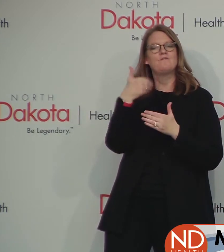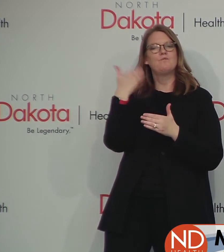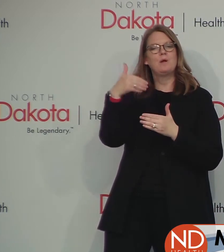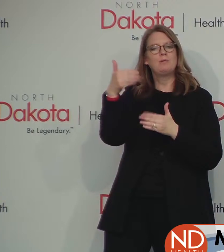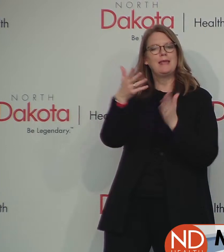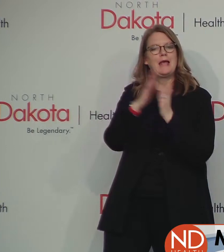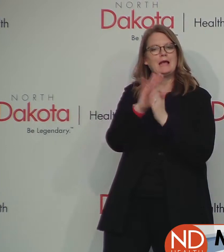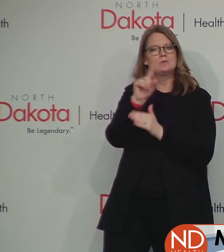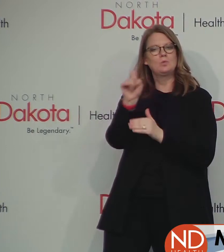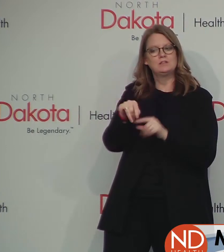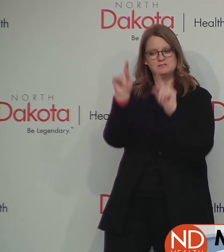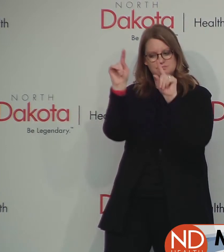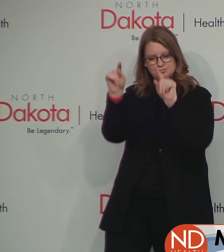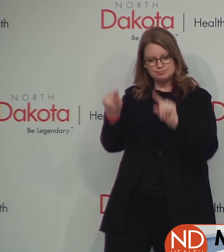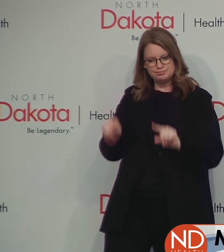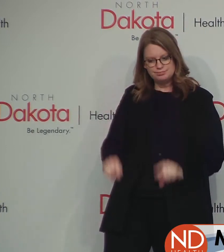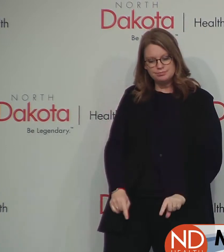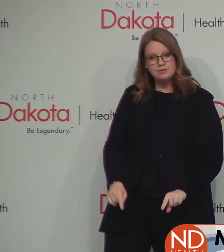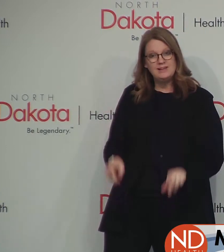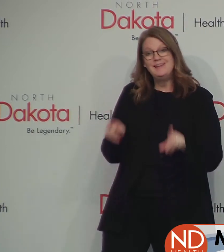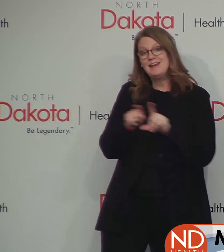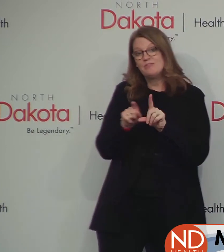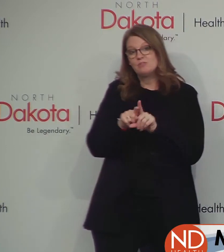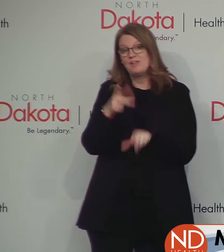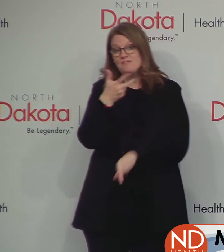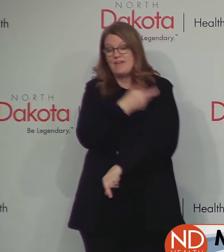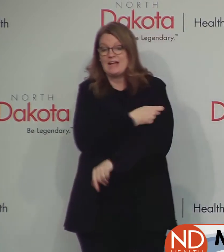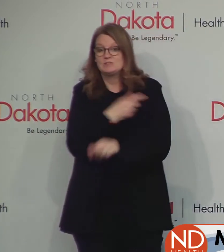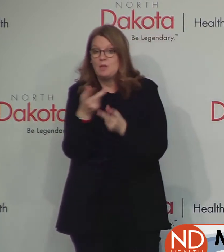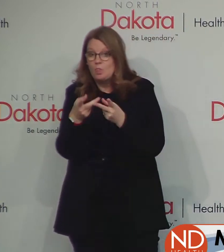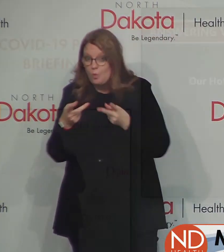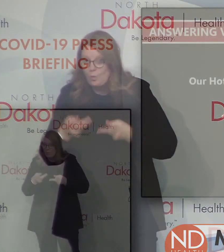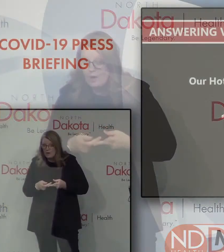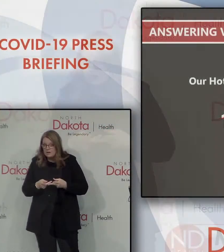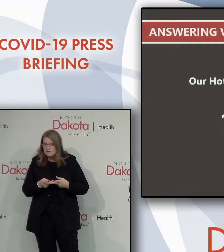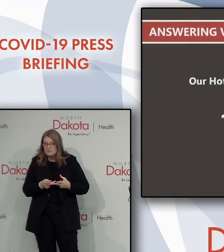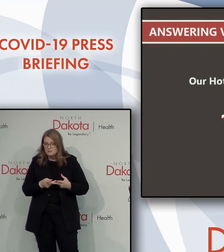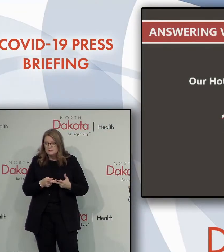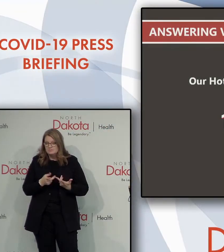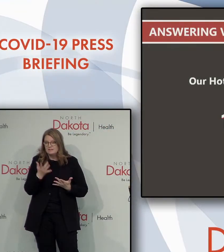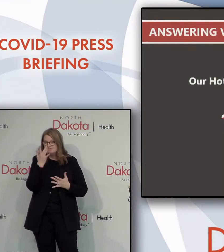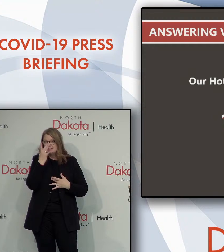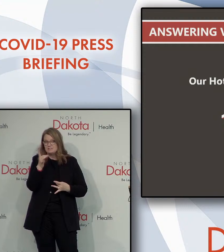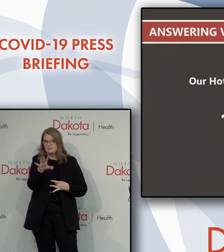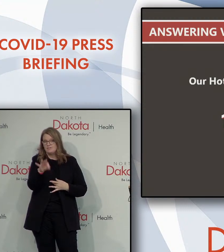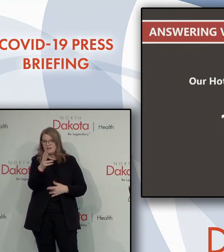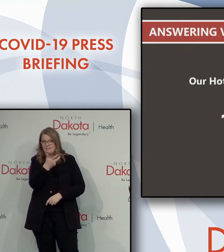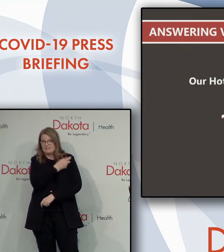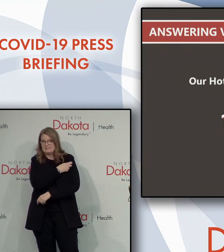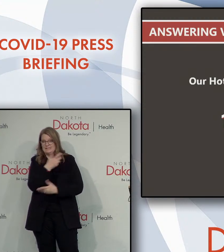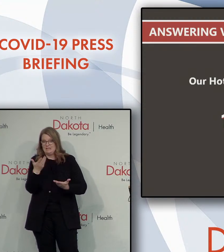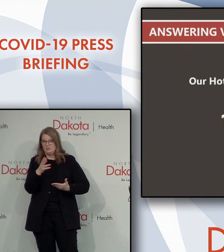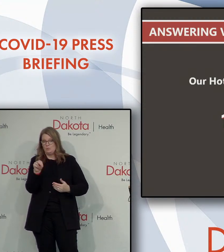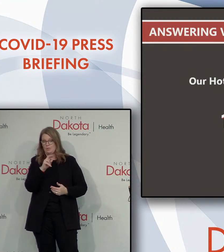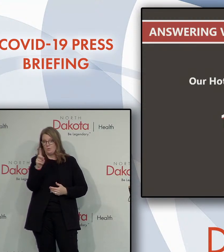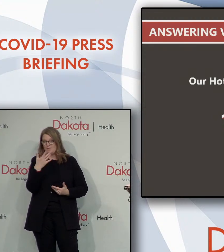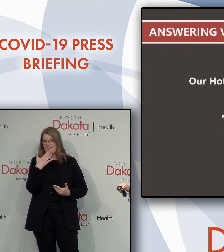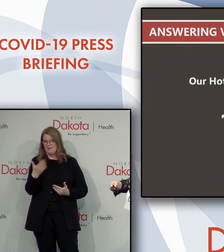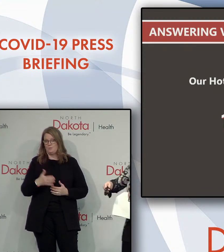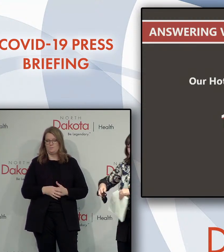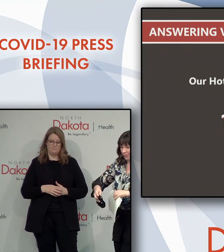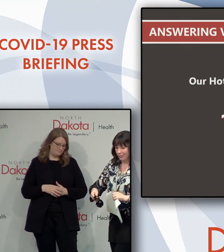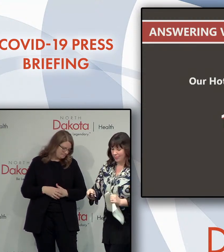and then of course our COVID vaccine locator for those who are interested in finding vaccine in North Dakota. Thanks.